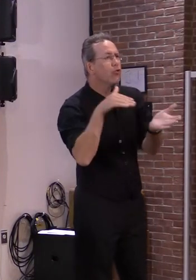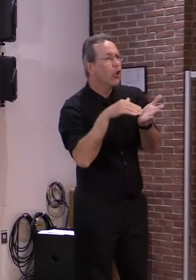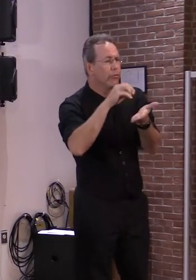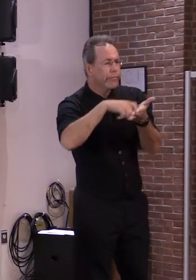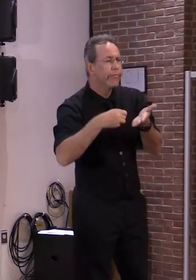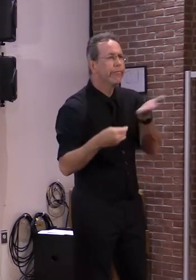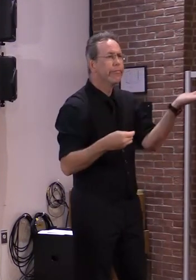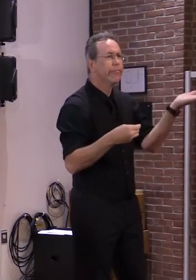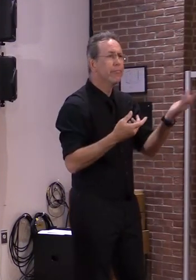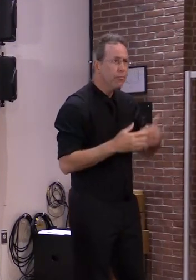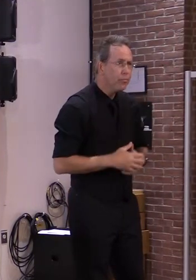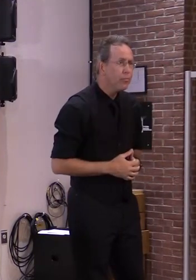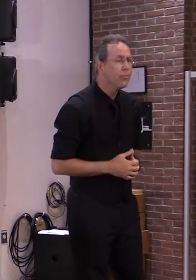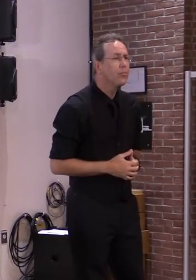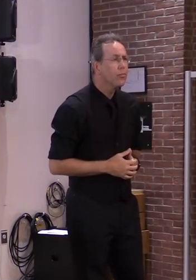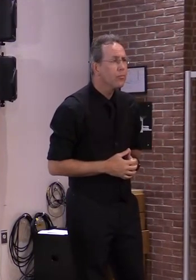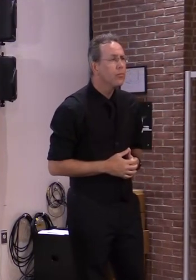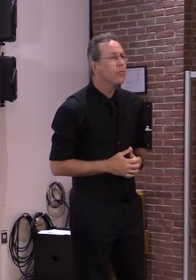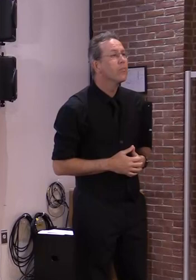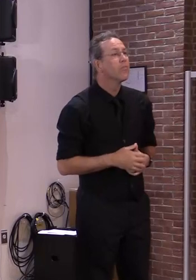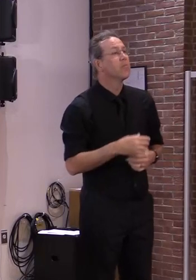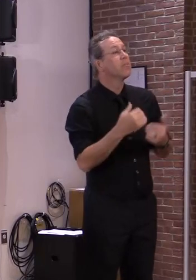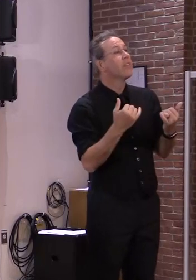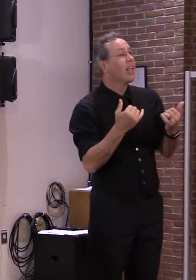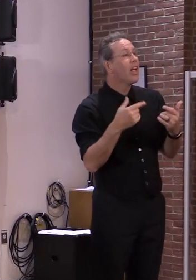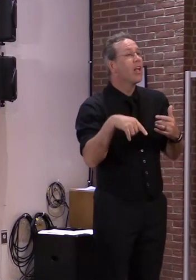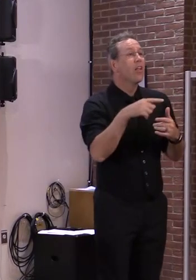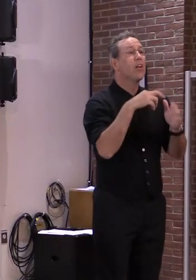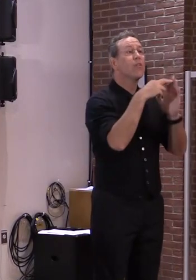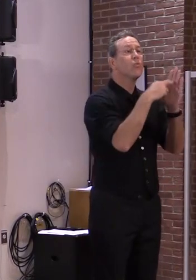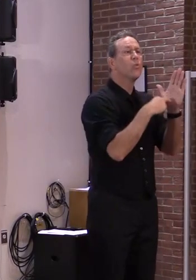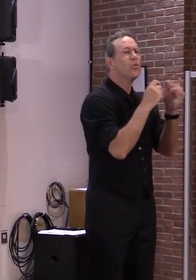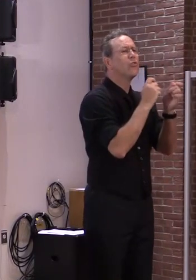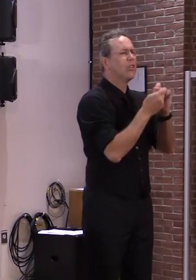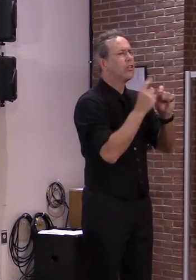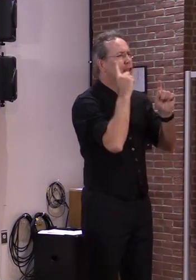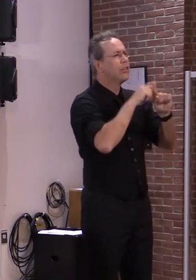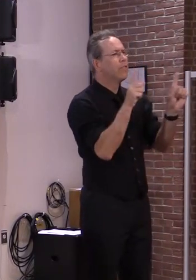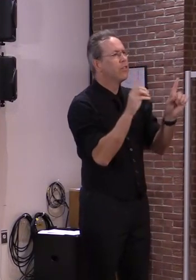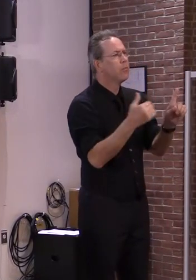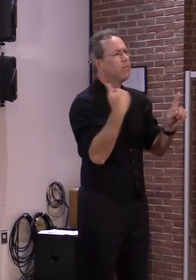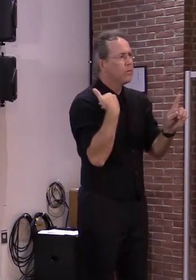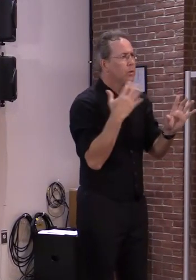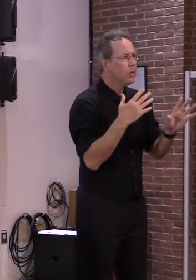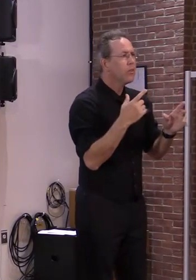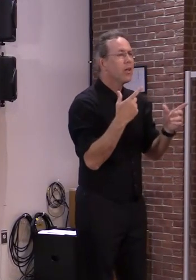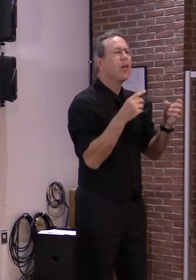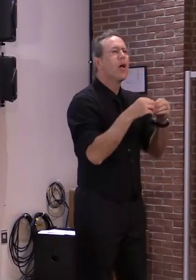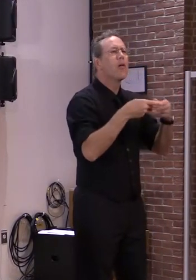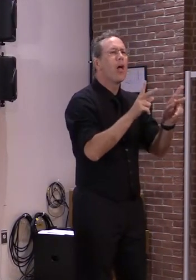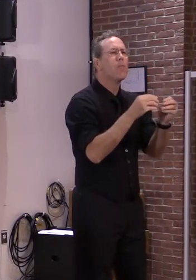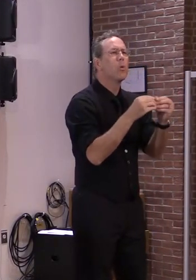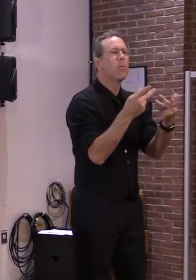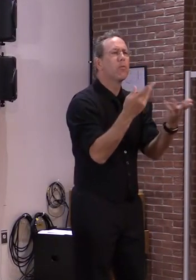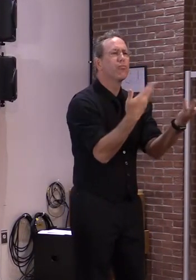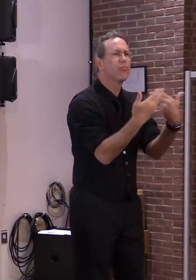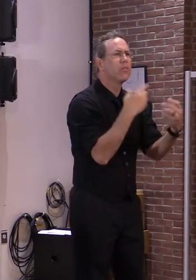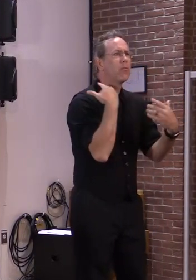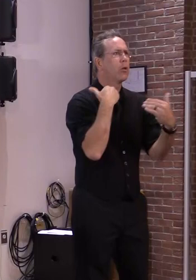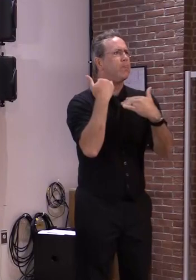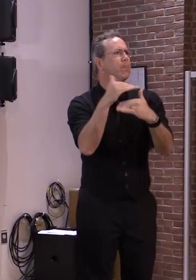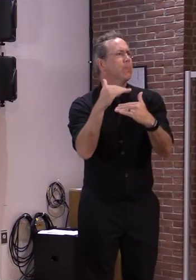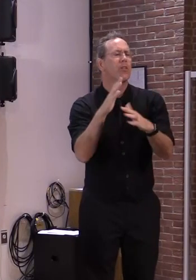post-pandemic. And let me just explain what that means. On the coldest night, and that